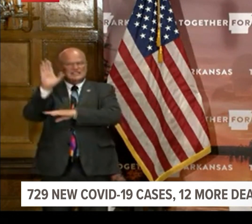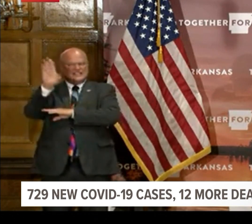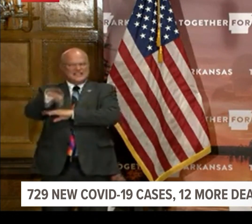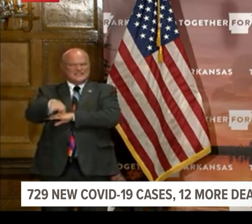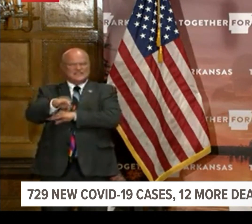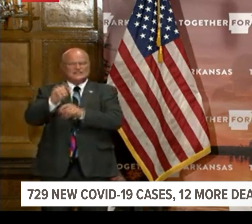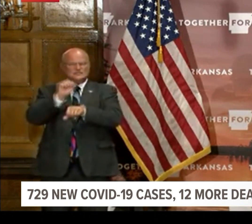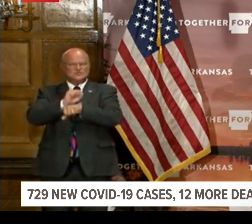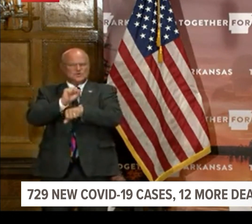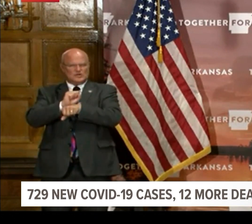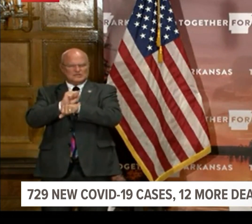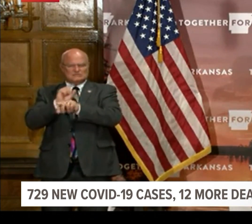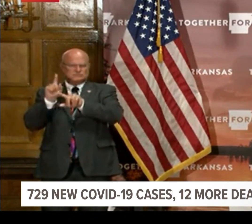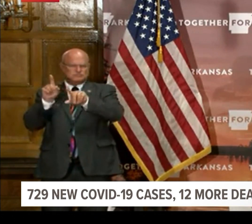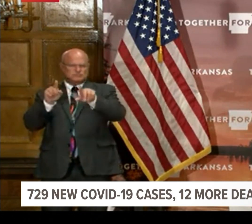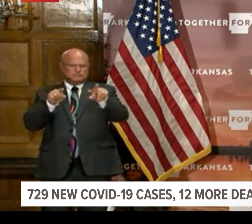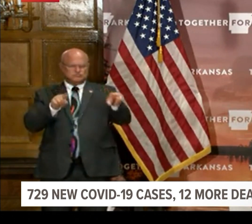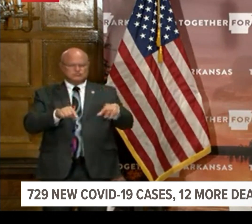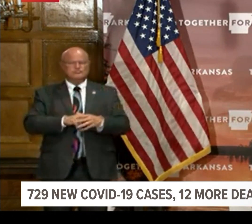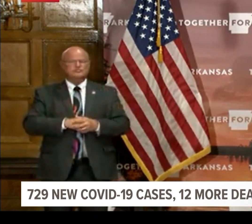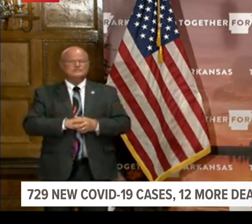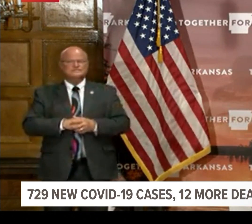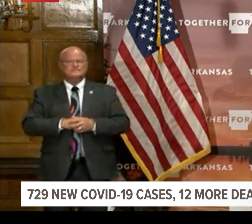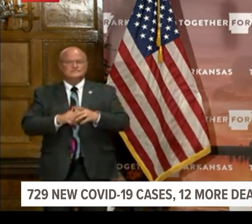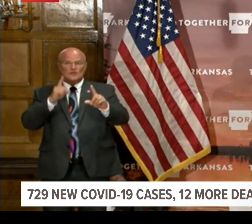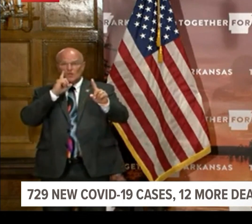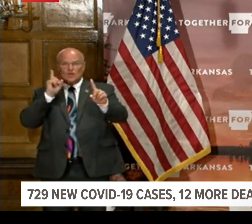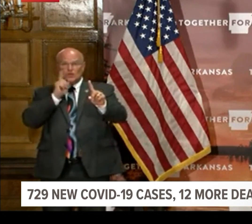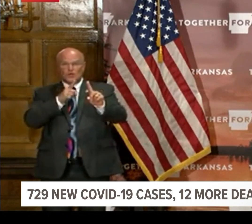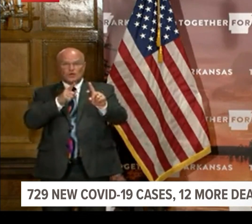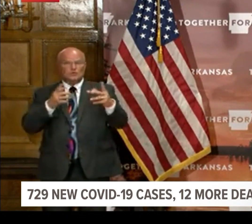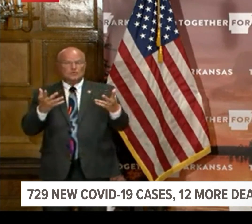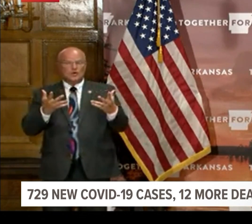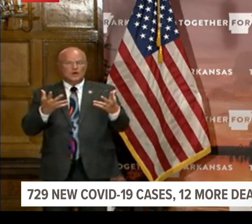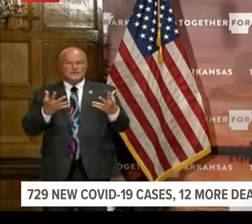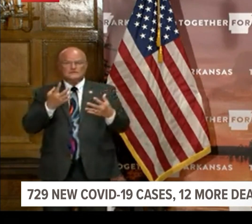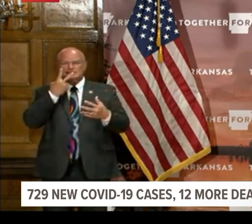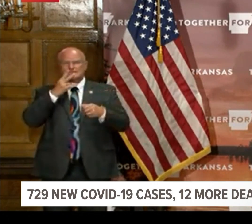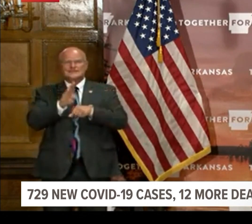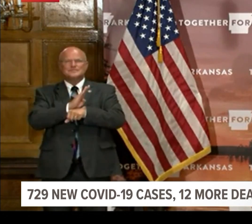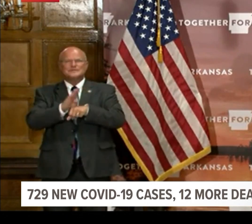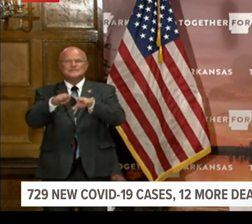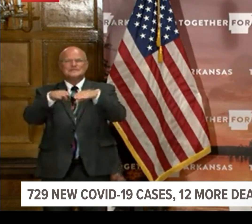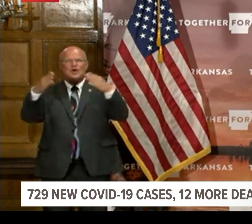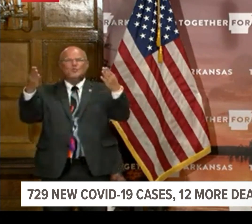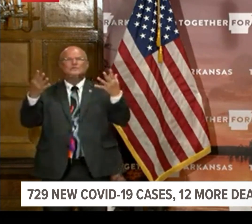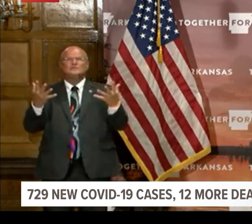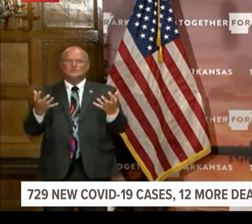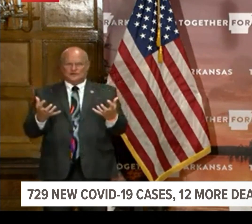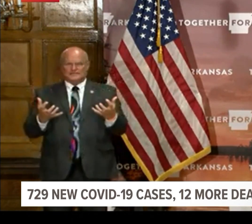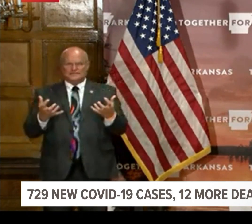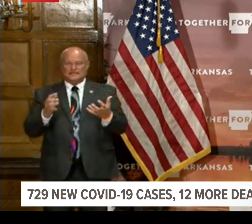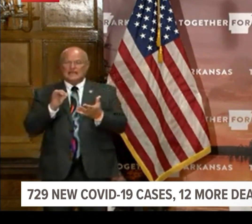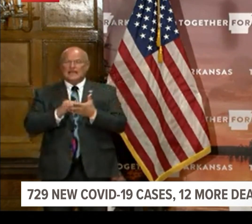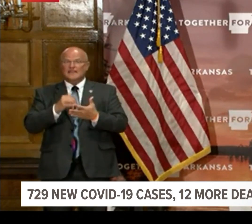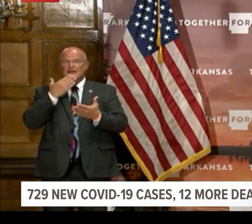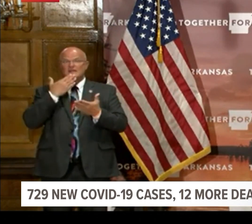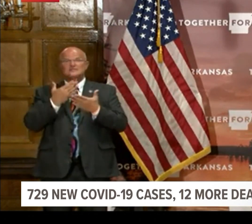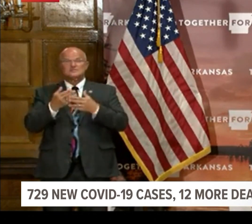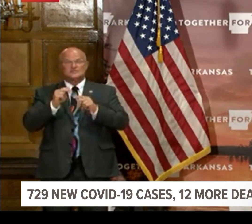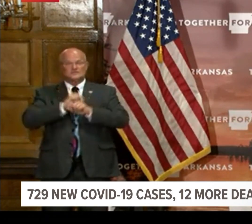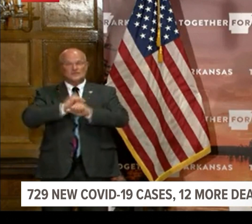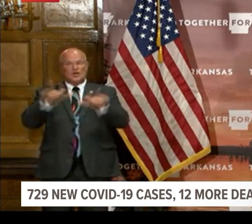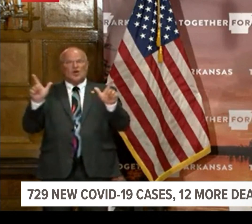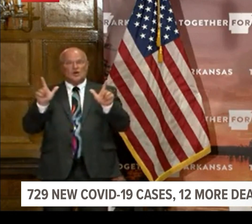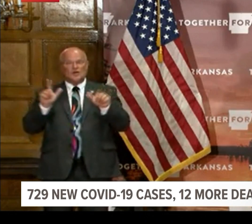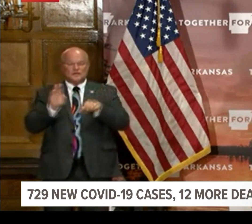hours and on the weekends. Our common goal really is to see your business stay open, and that's good for everybody. That's good for